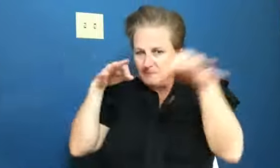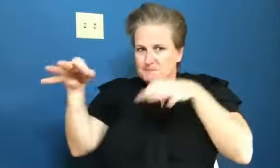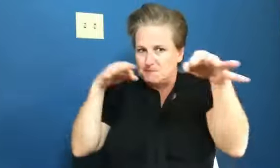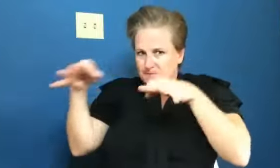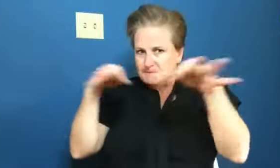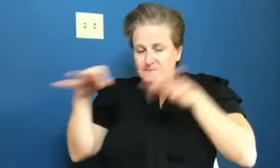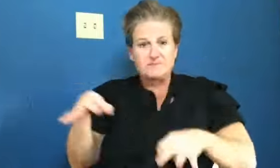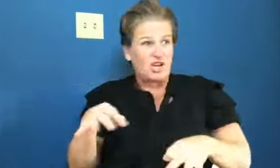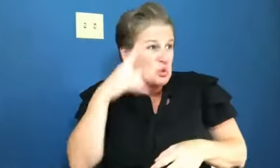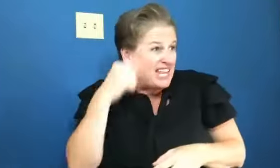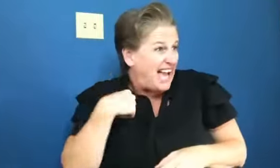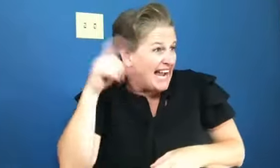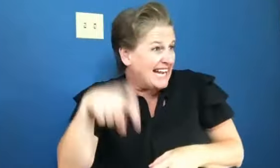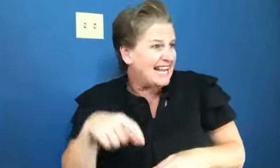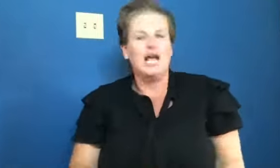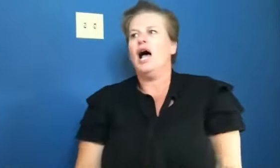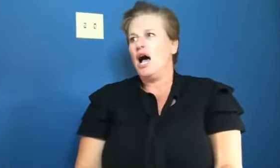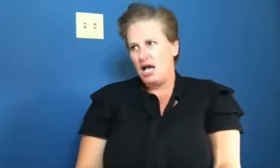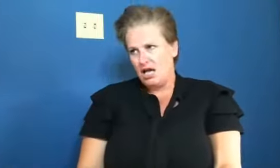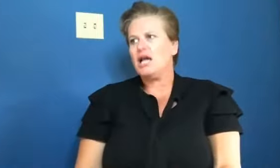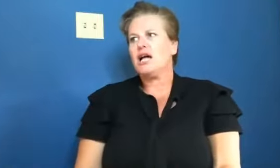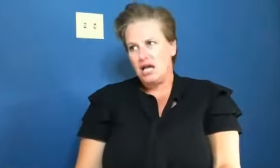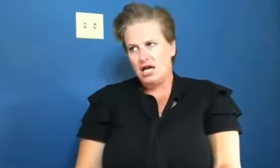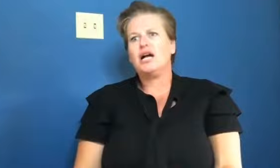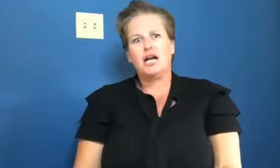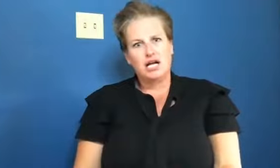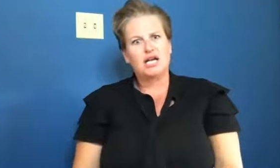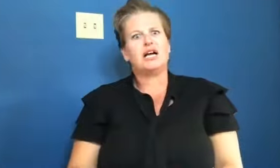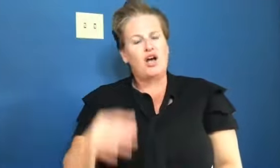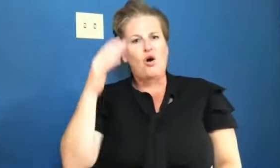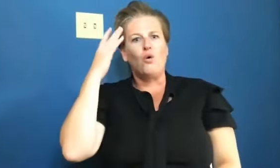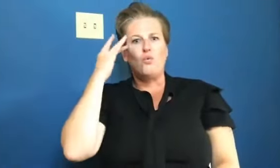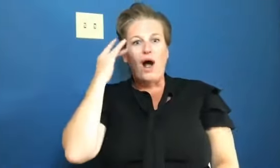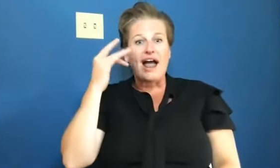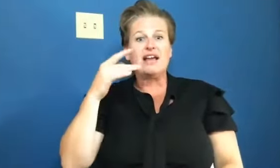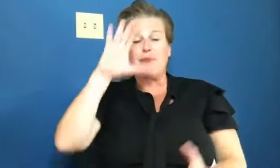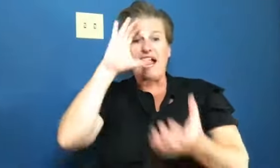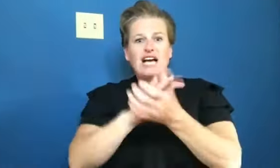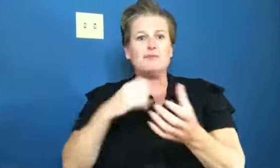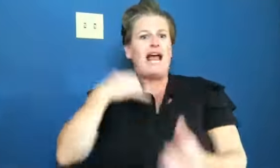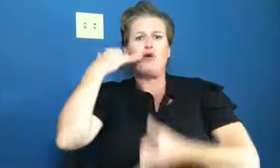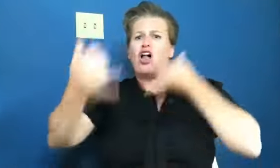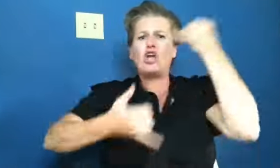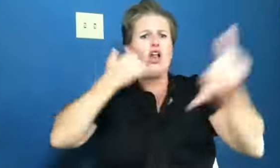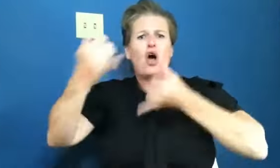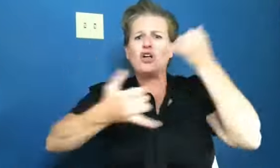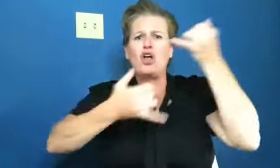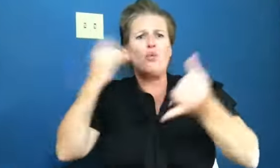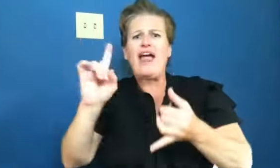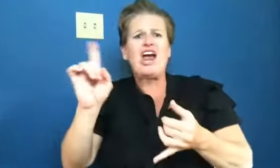mean, I'm tracking and stalking my husband. I'm filling up his voicemail. I'm trying to find him to the best of my ability at home. But he's out thinking about